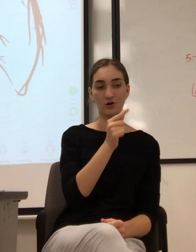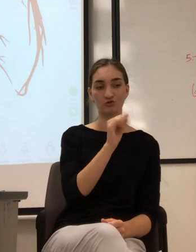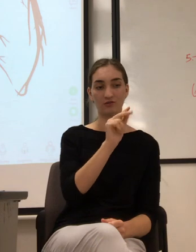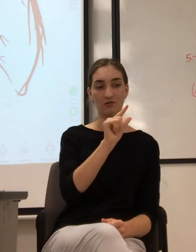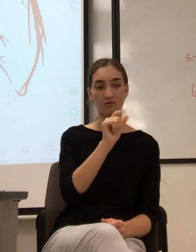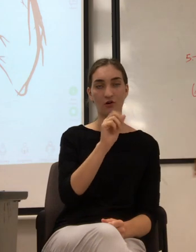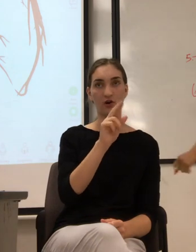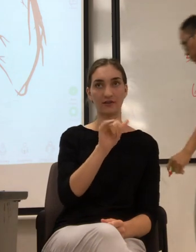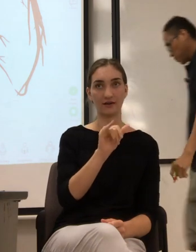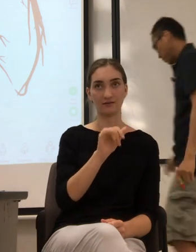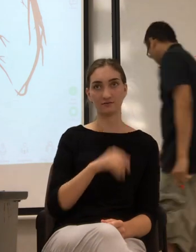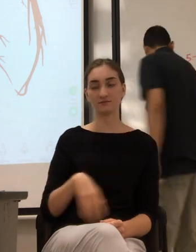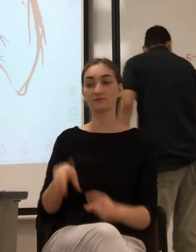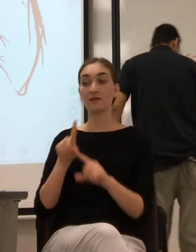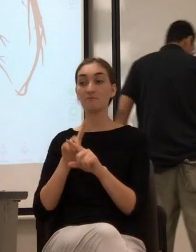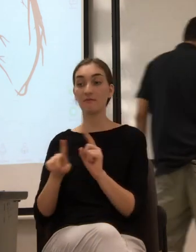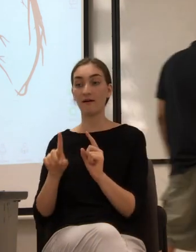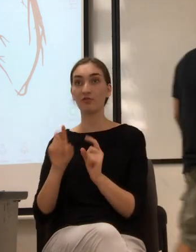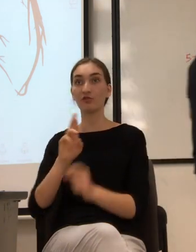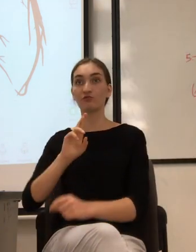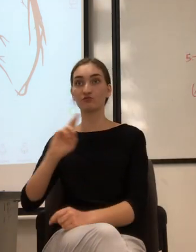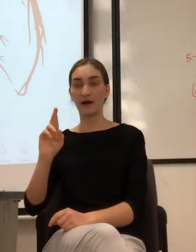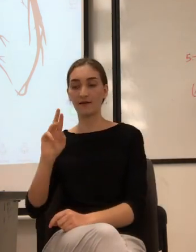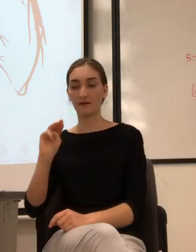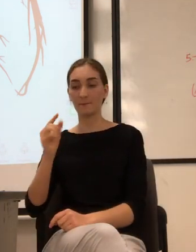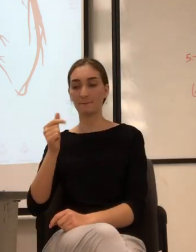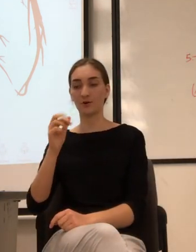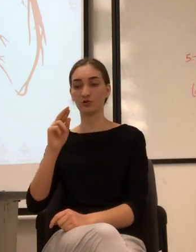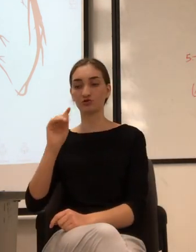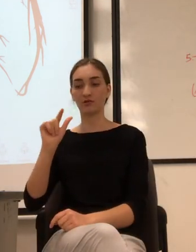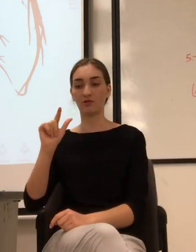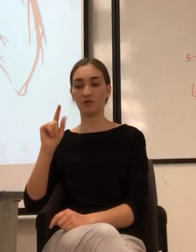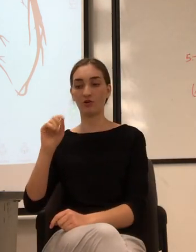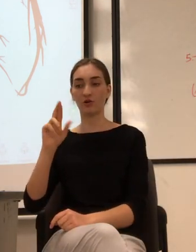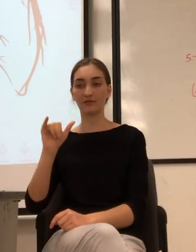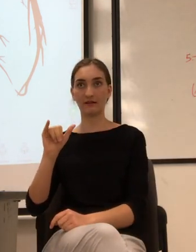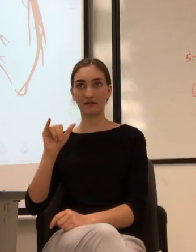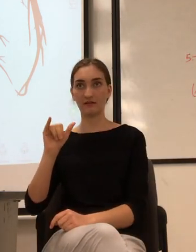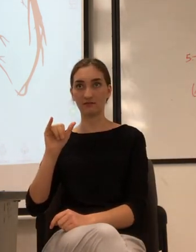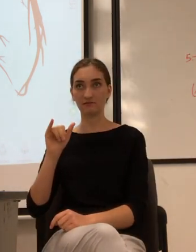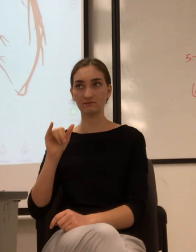Now there's one running in the posterior interventricular groove.